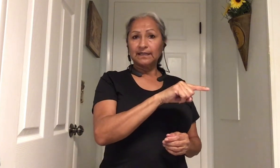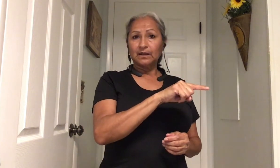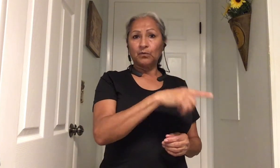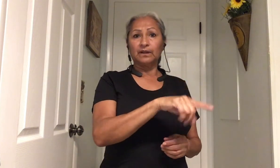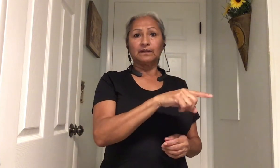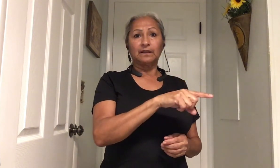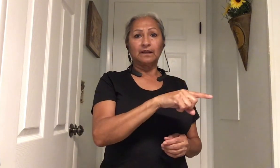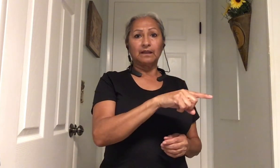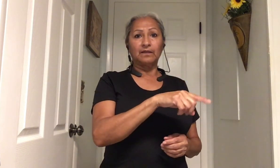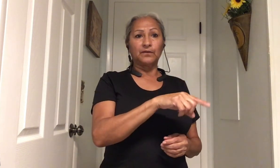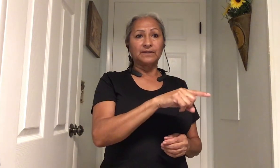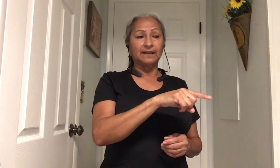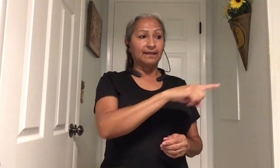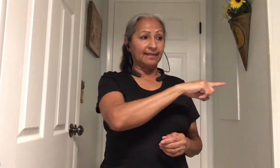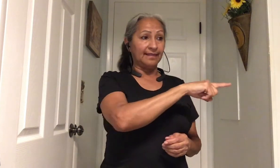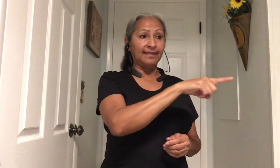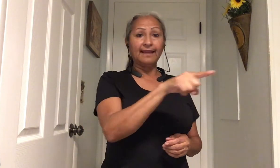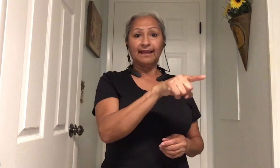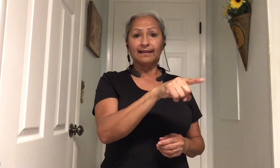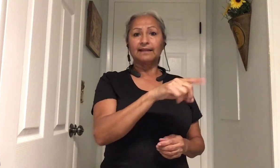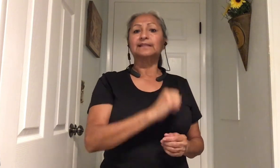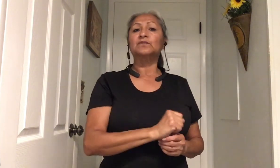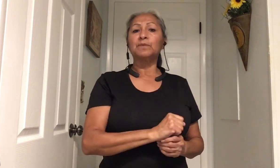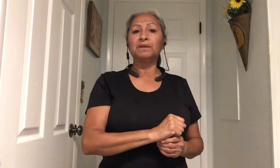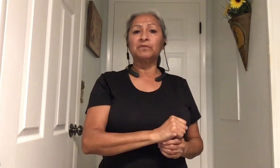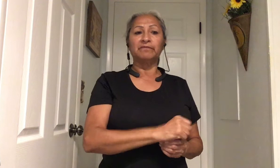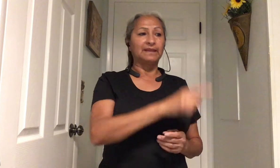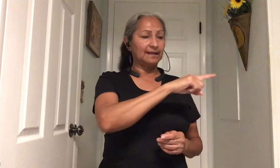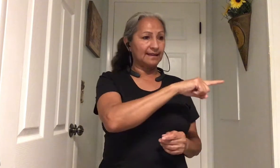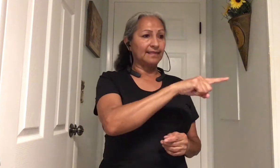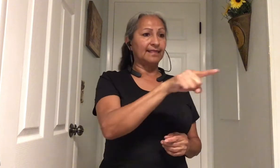Well, if you did they, it's a sweeping movement, like they.